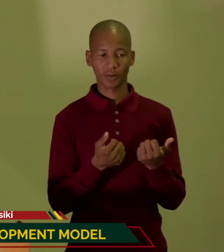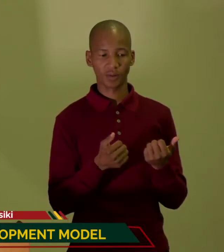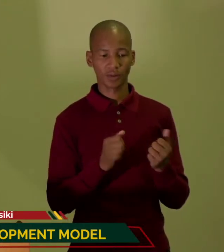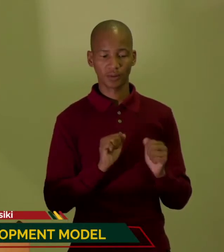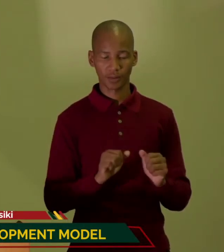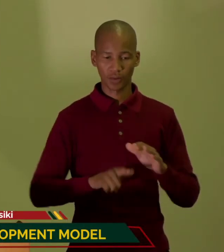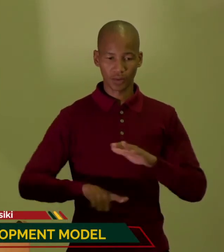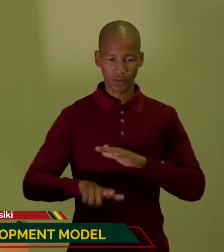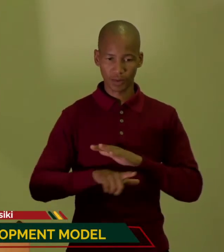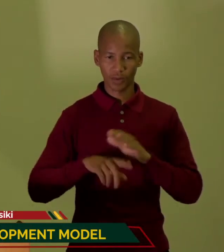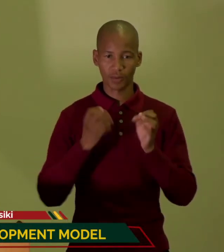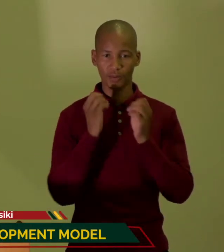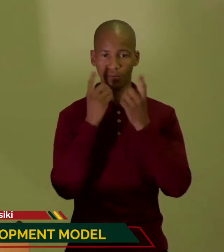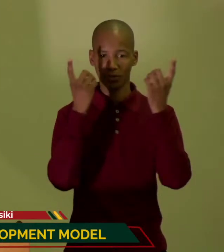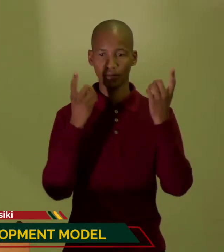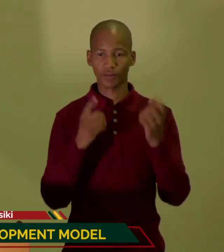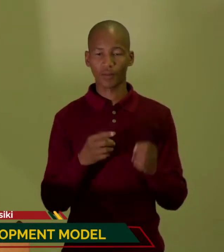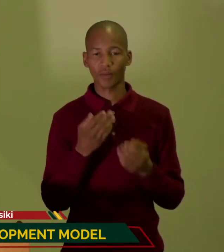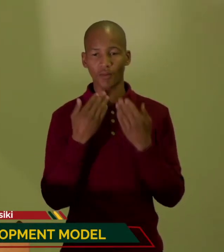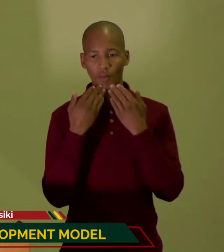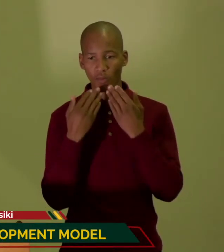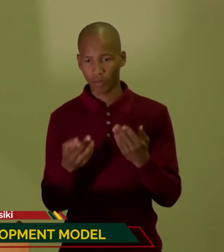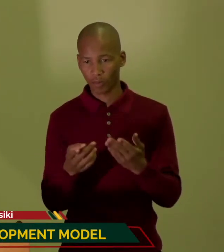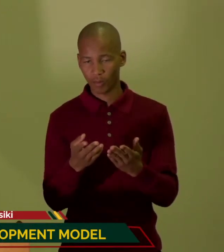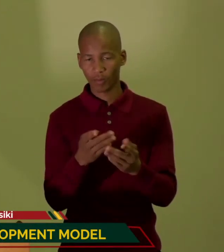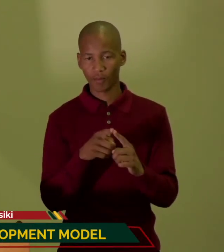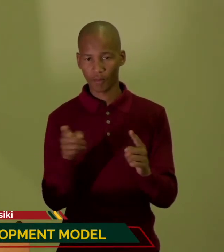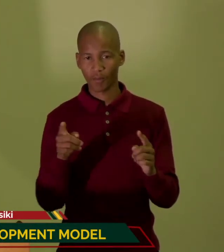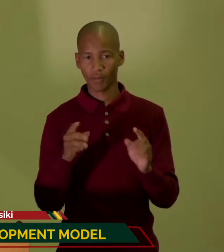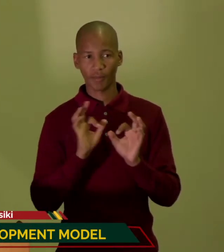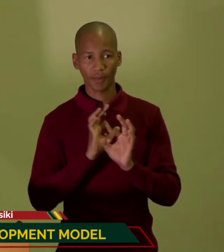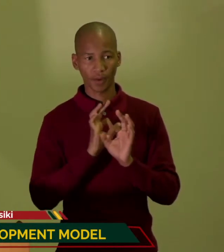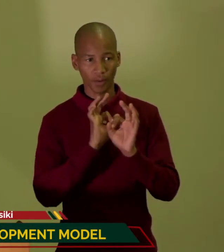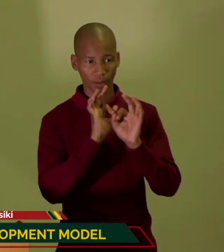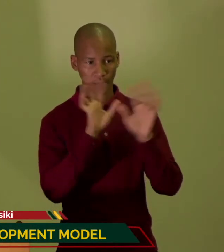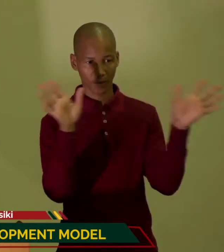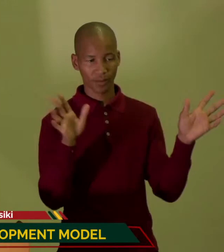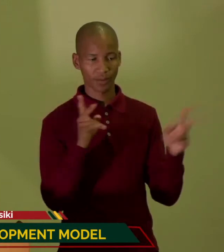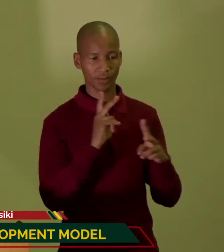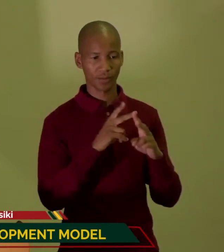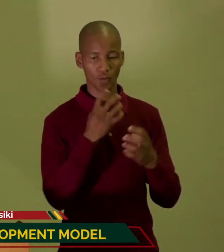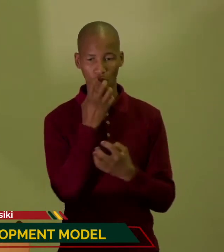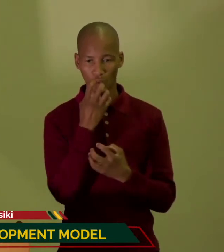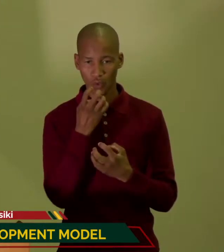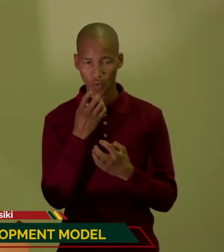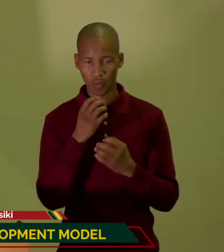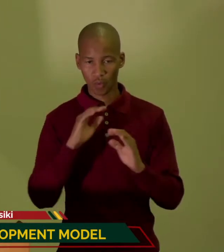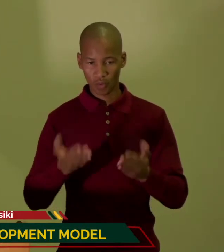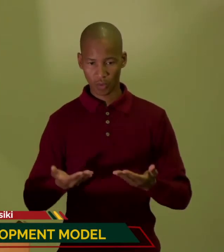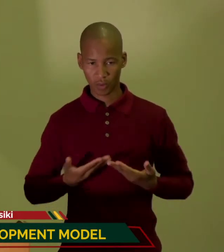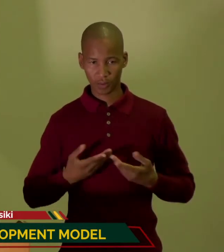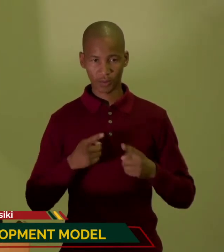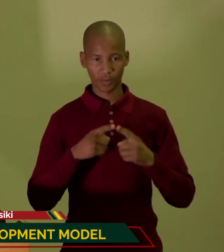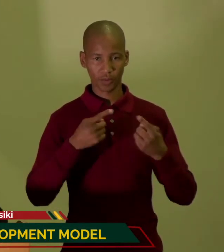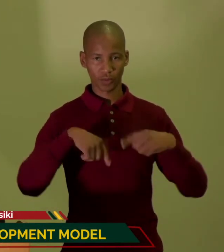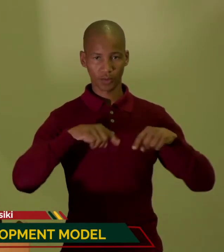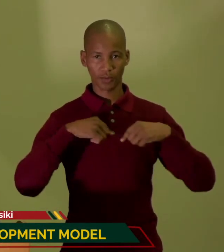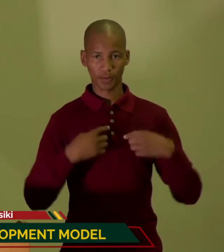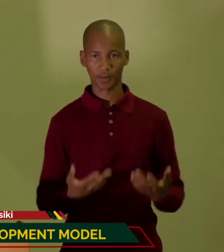Thank you very much for your clear and warm welcome to us.